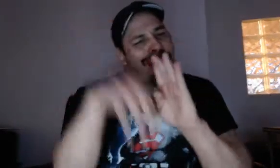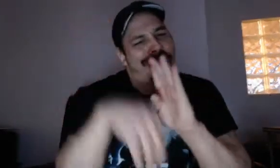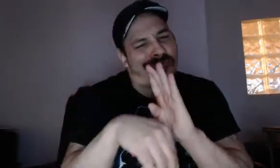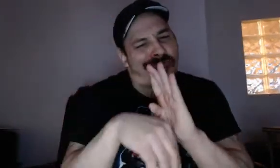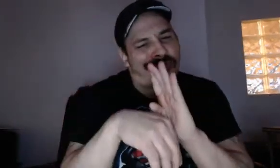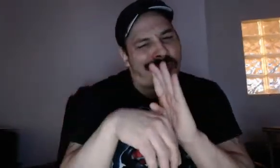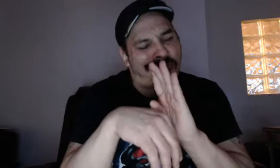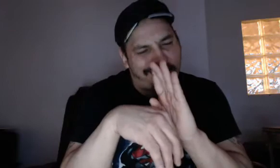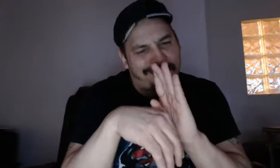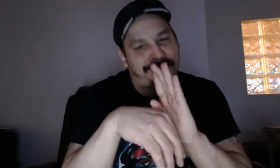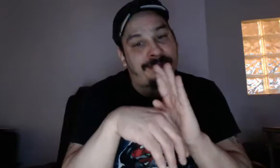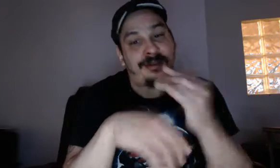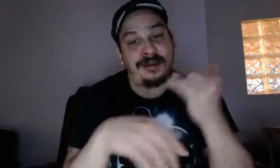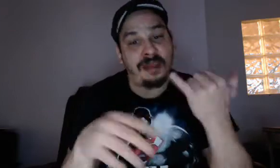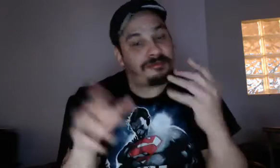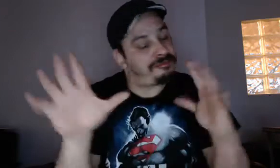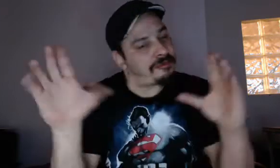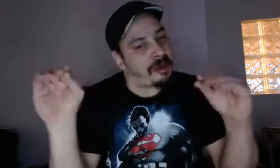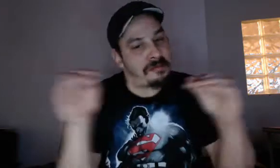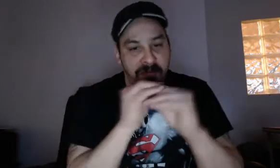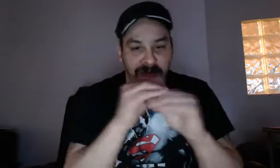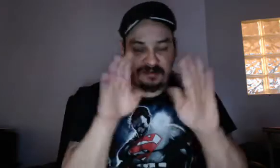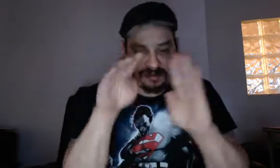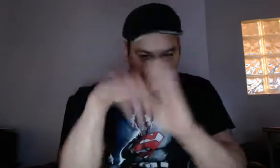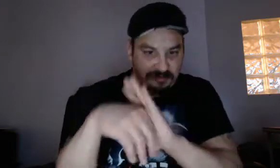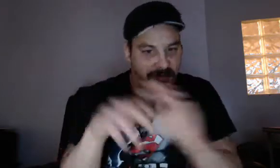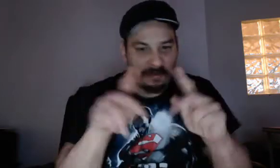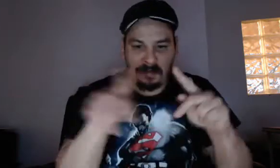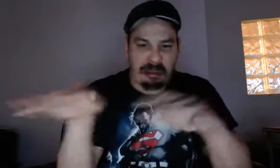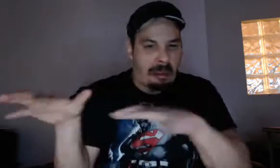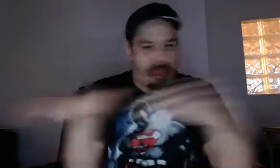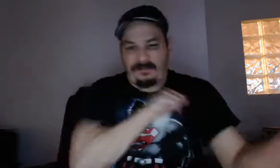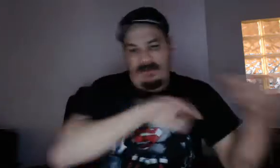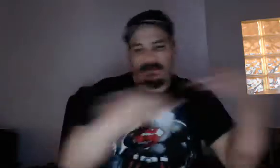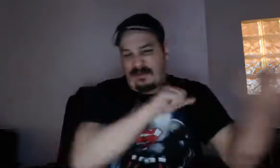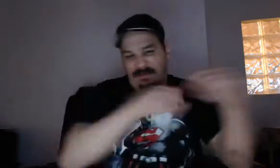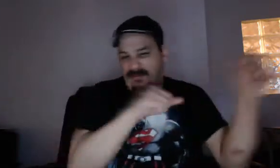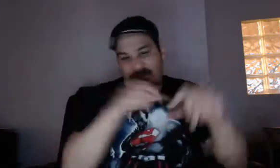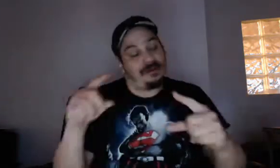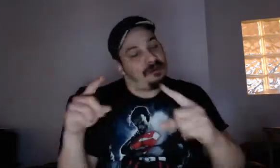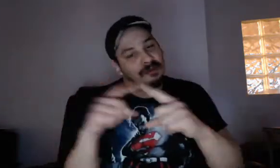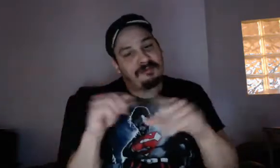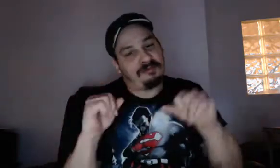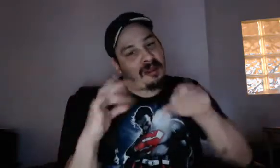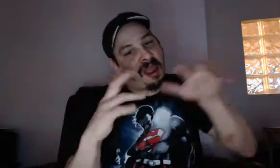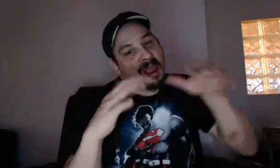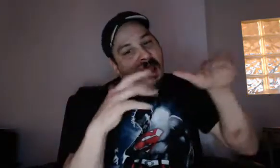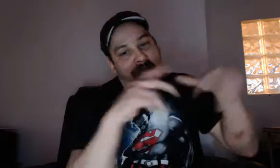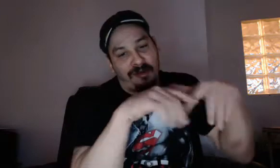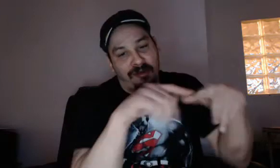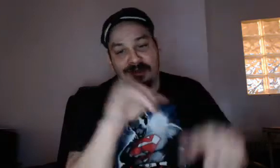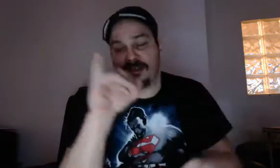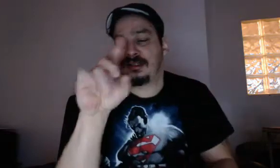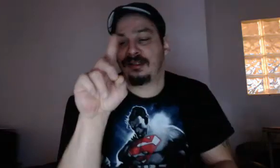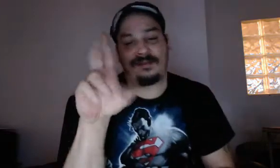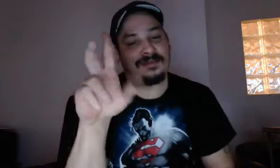is as important an issue as he's worked on in his entire administration. Caitlin, let's hope that emotion and that money is a call to